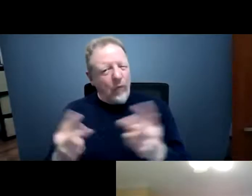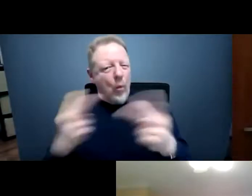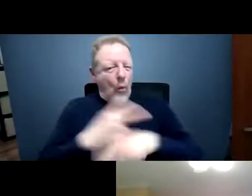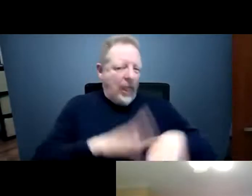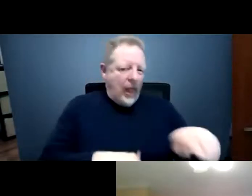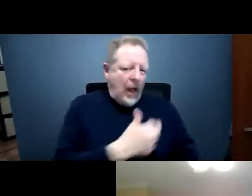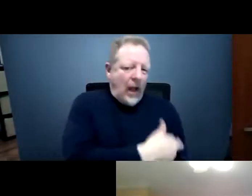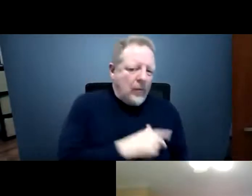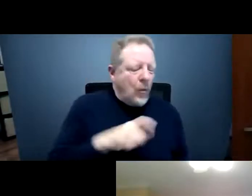to improve on.